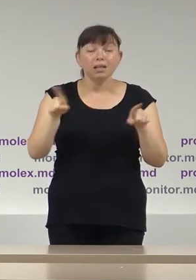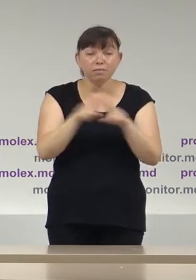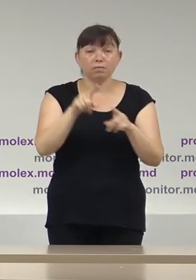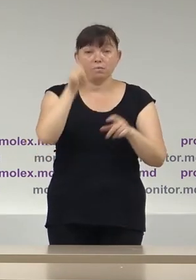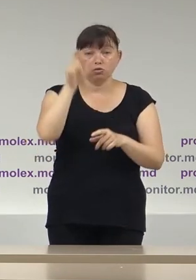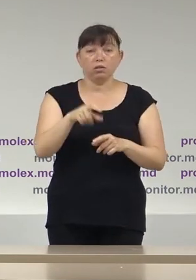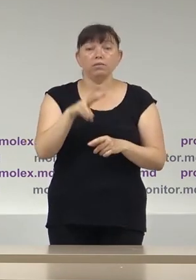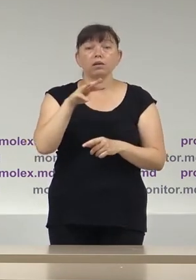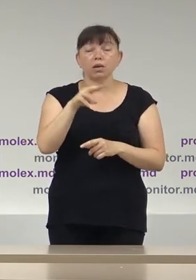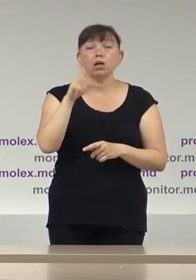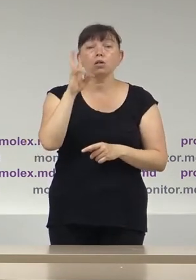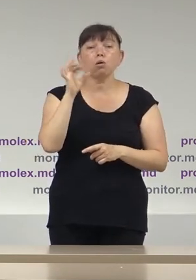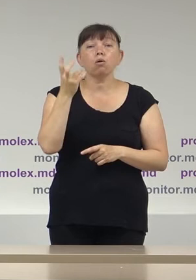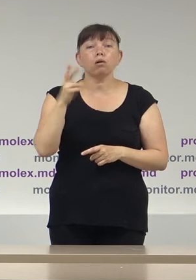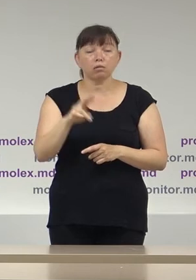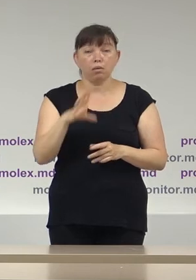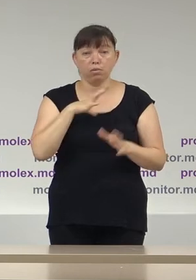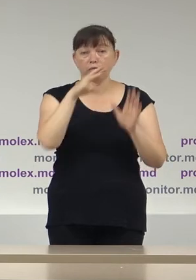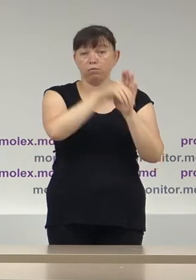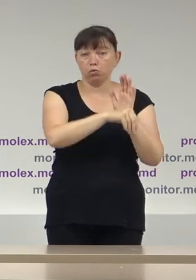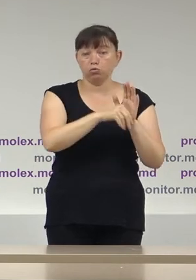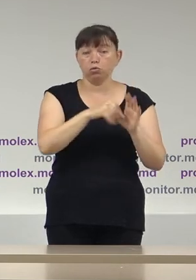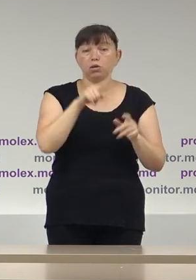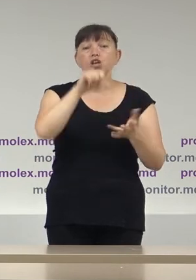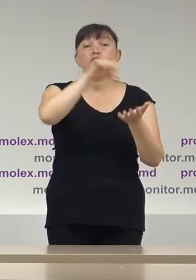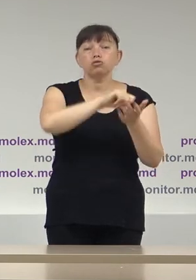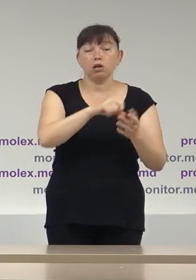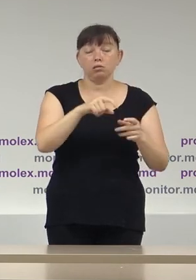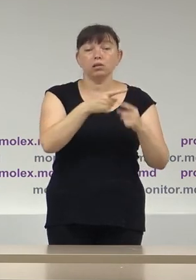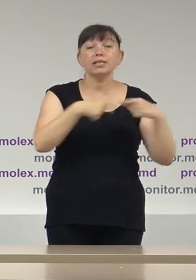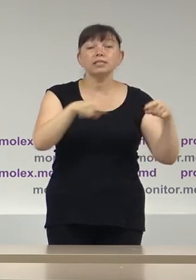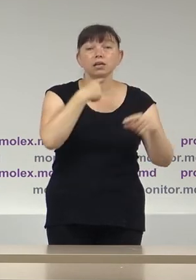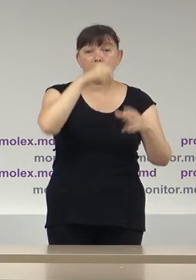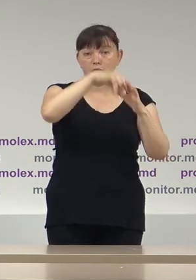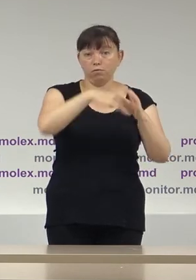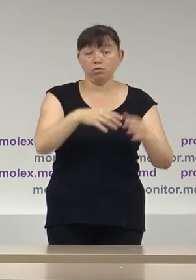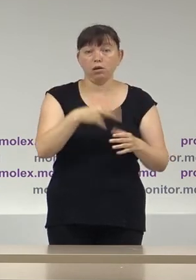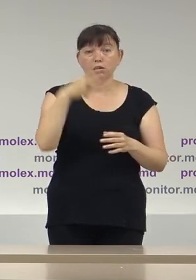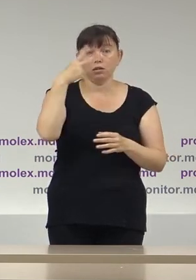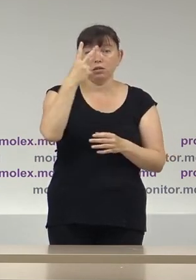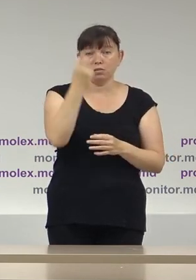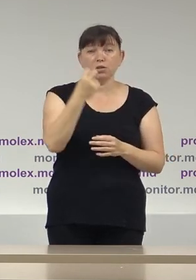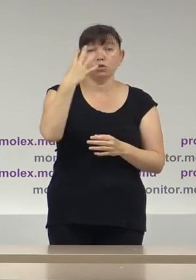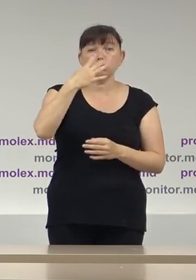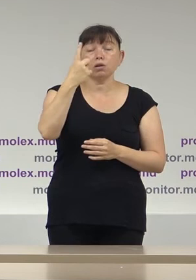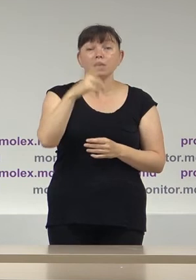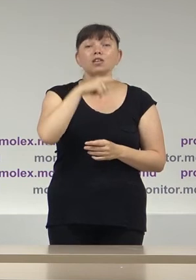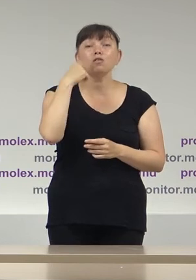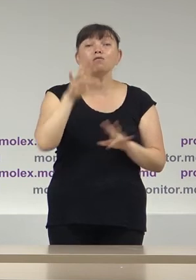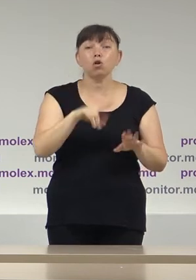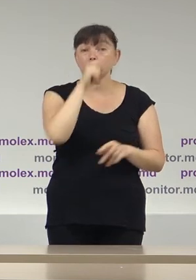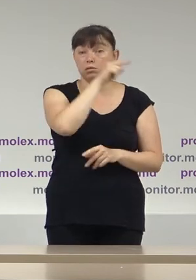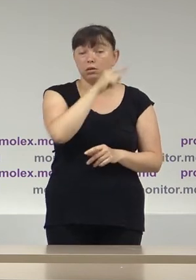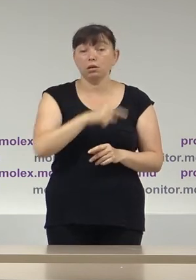for Moldova project. It is interesting that a person with the same first and last names, Mikhail Kornia, was appointed